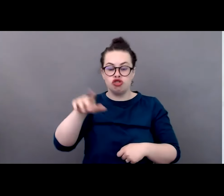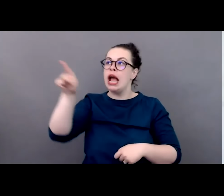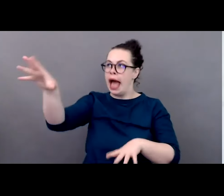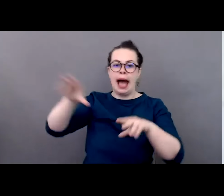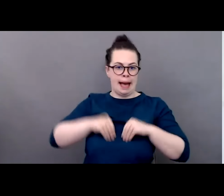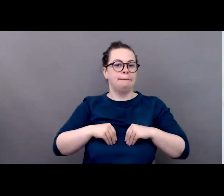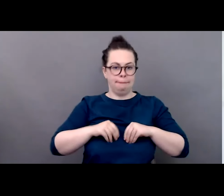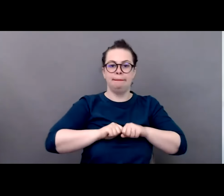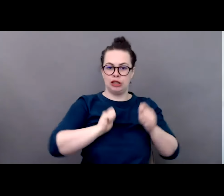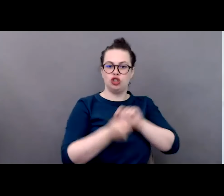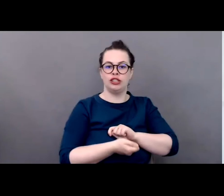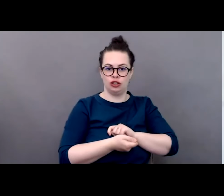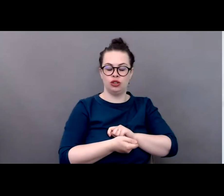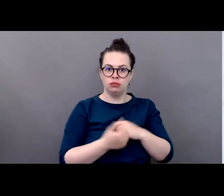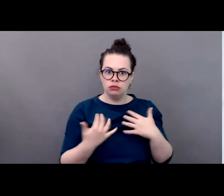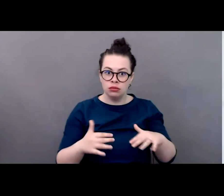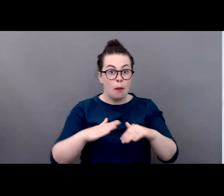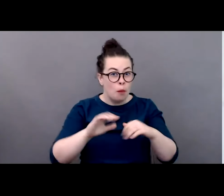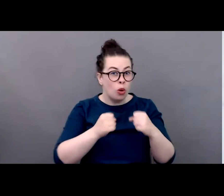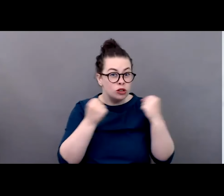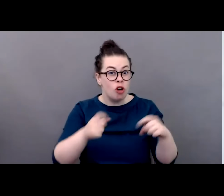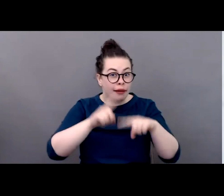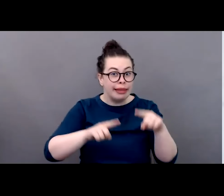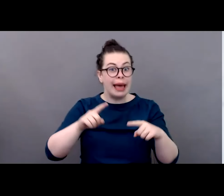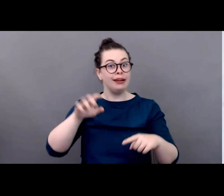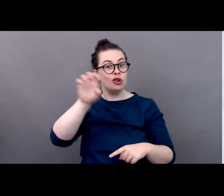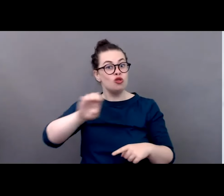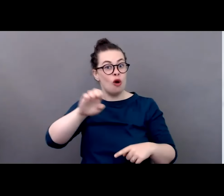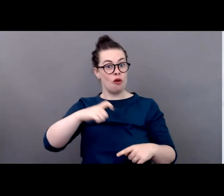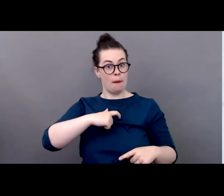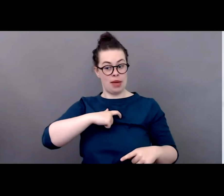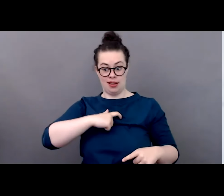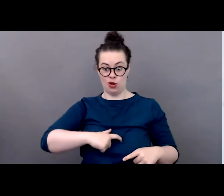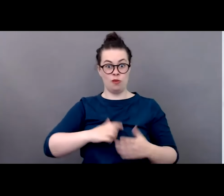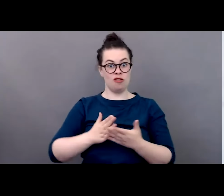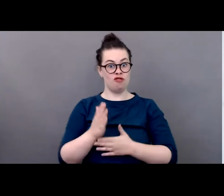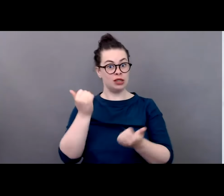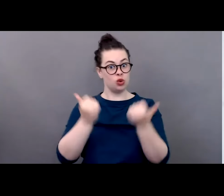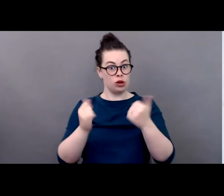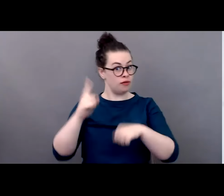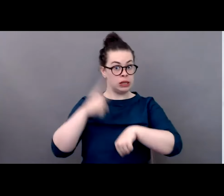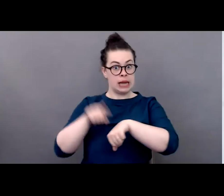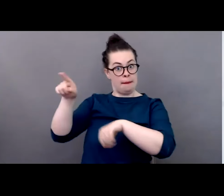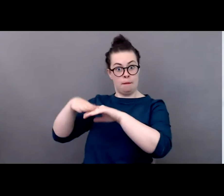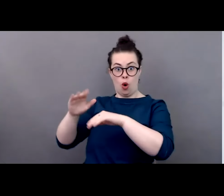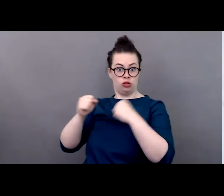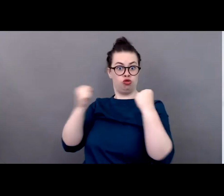how researchers with their specific expertise, based on their specific research, help the CRPD committee.